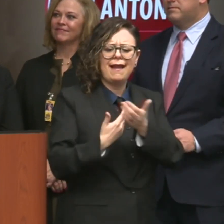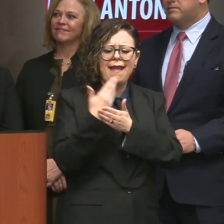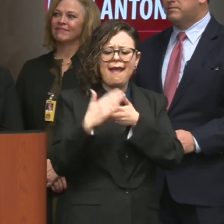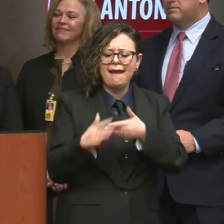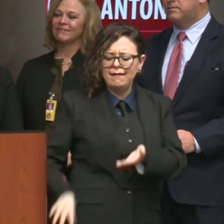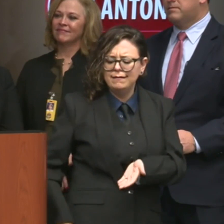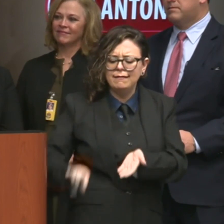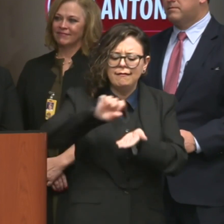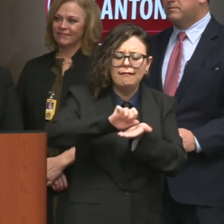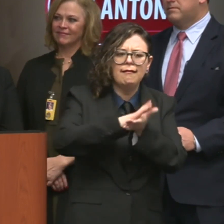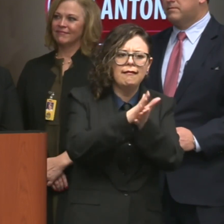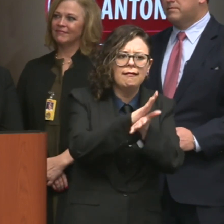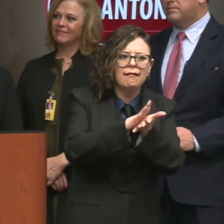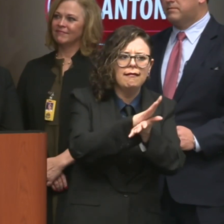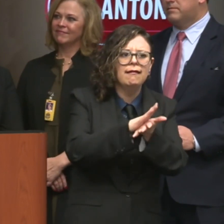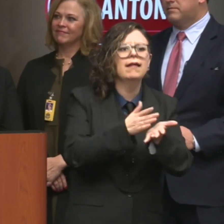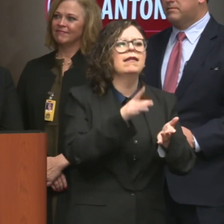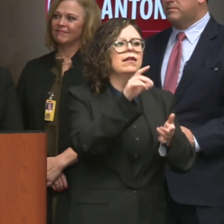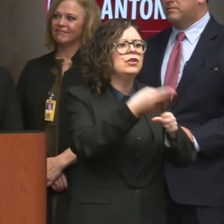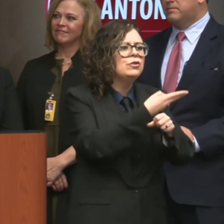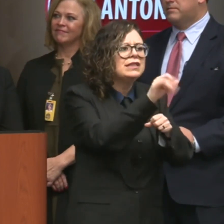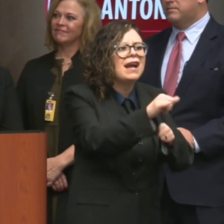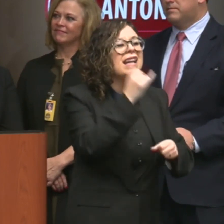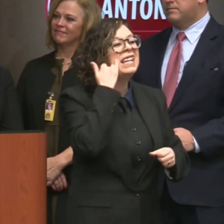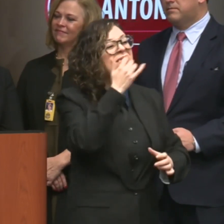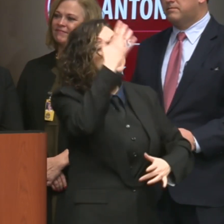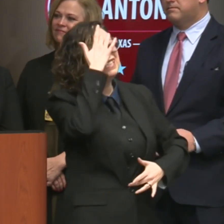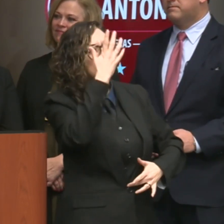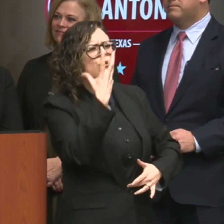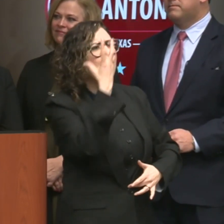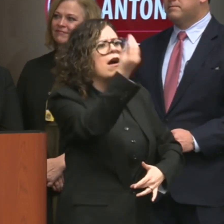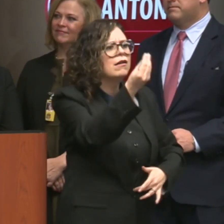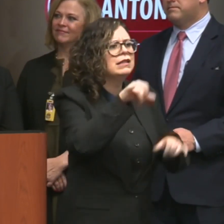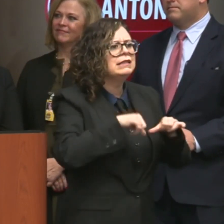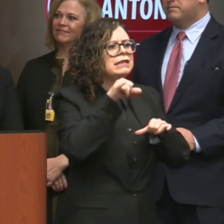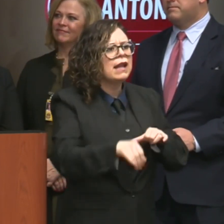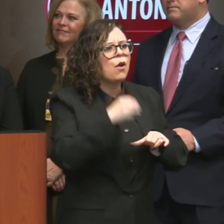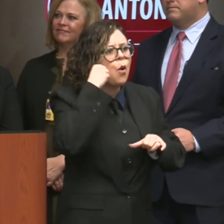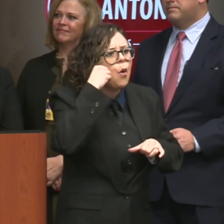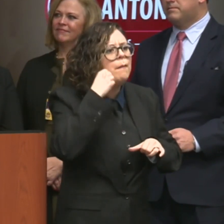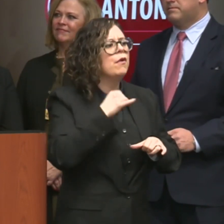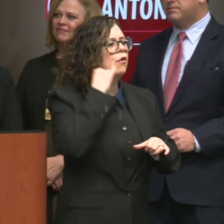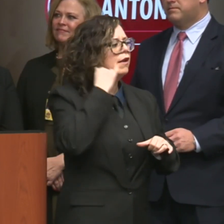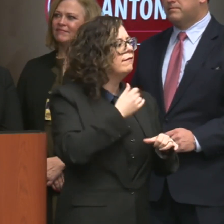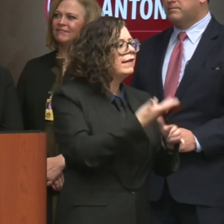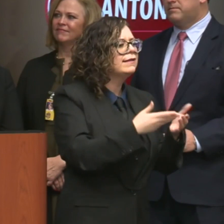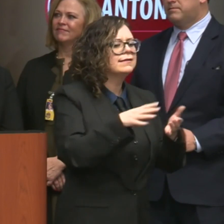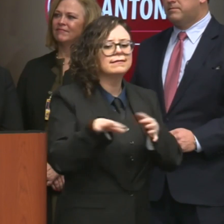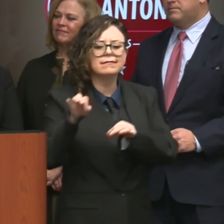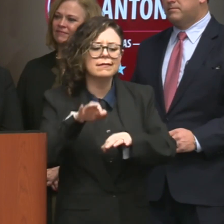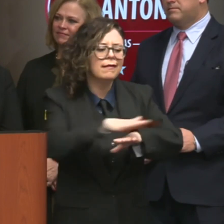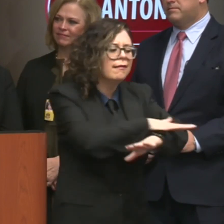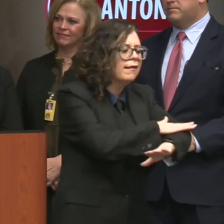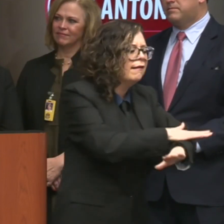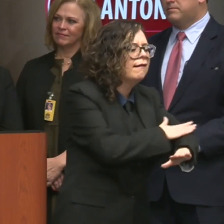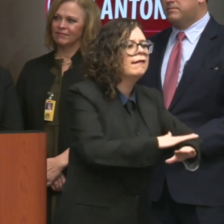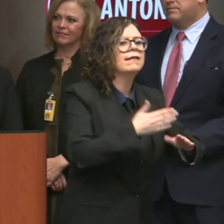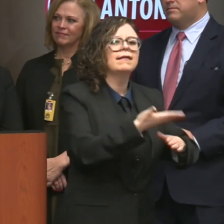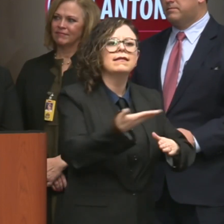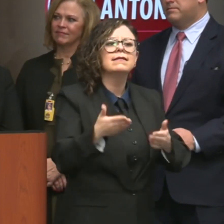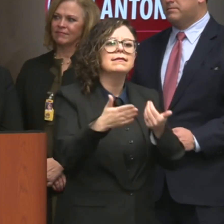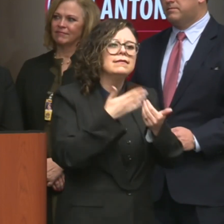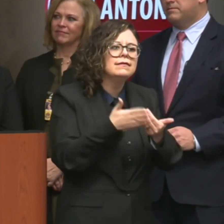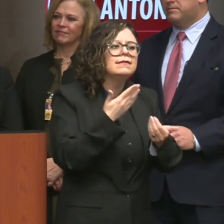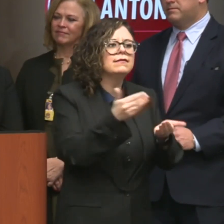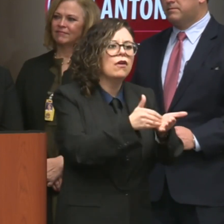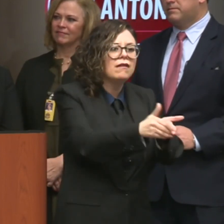you're sick, and disinfect the frequently touched surfaces. Those things work. We know that those work against every